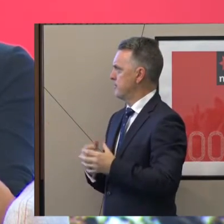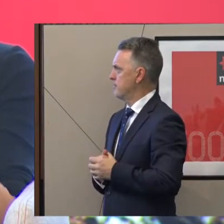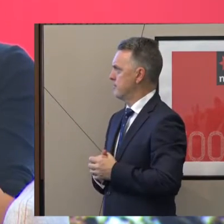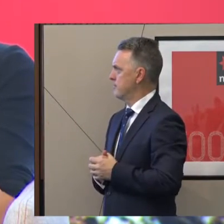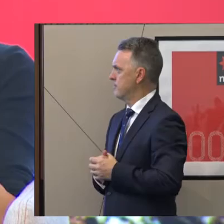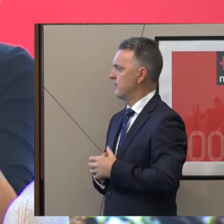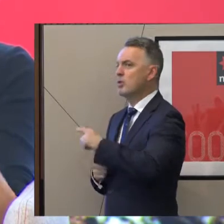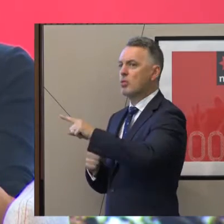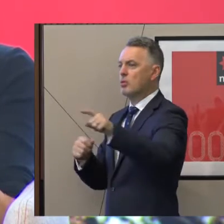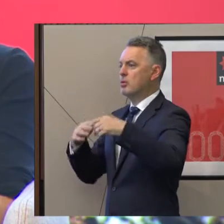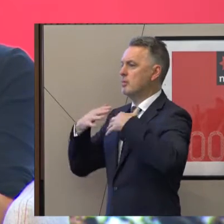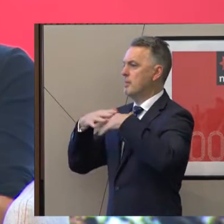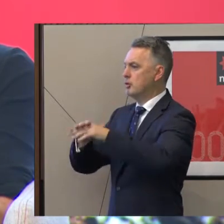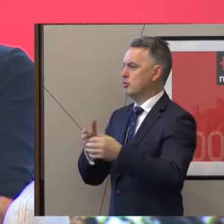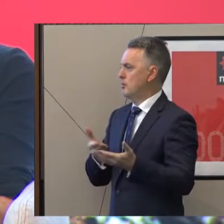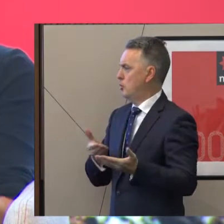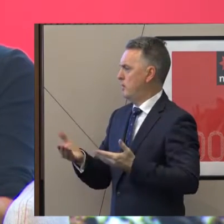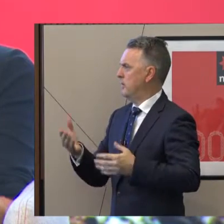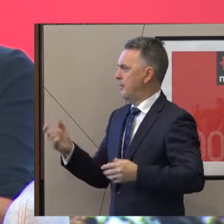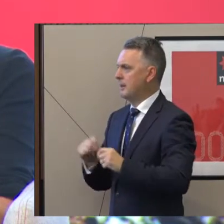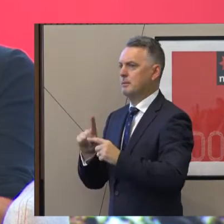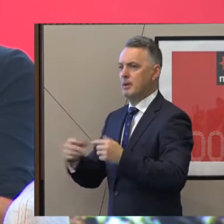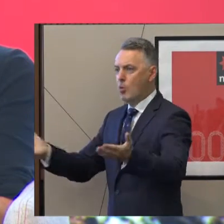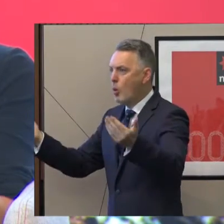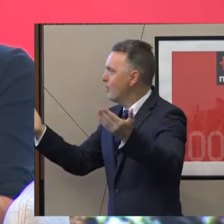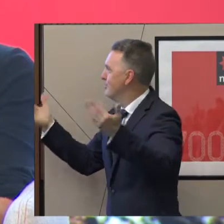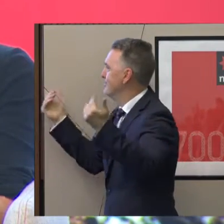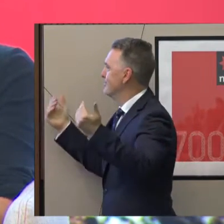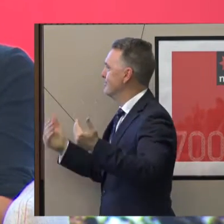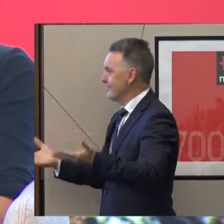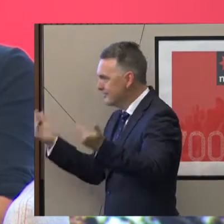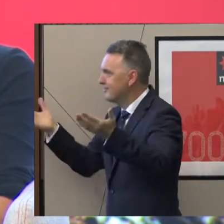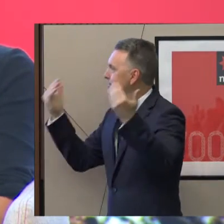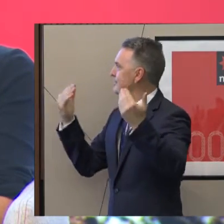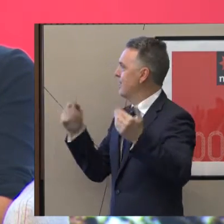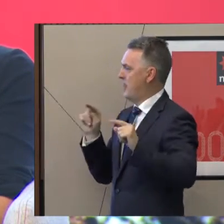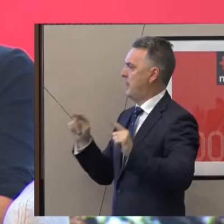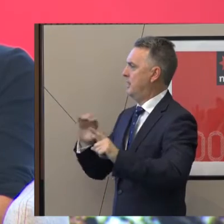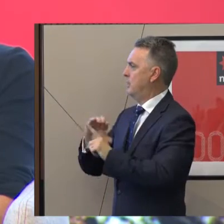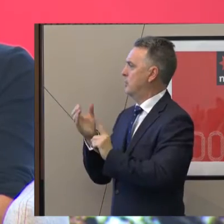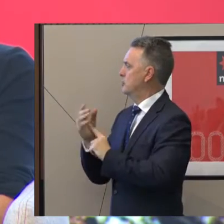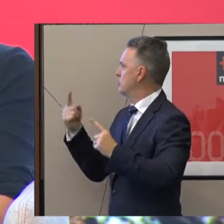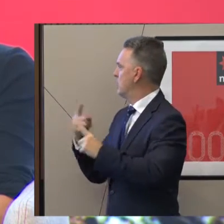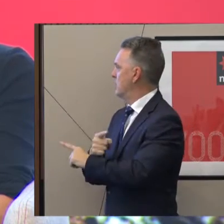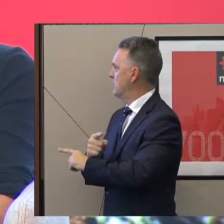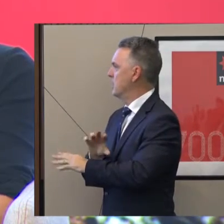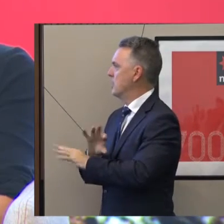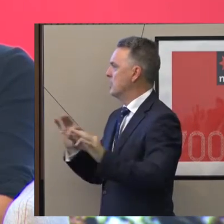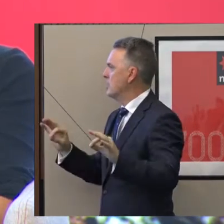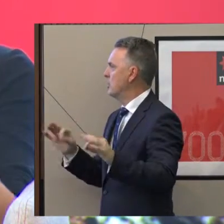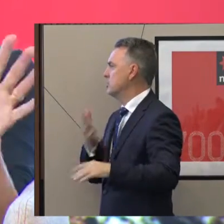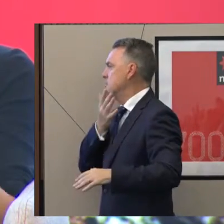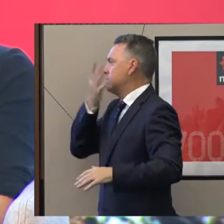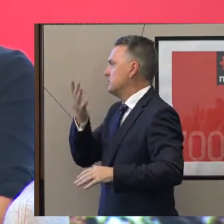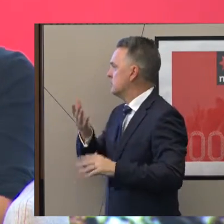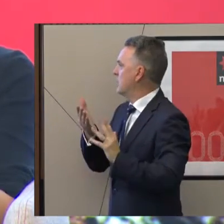Those mainstream services, the community have to be welcoming, they have to be inclusive. And that's the real cultural change. Not just about access,